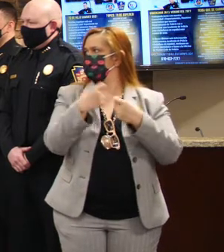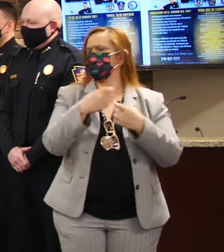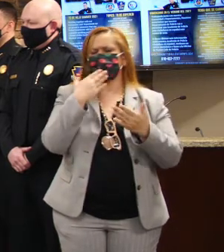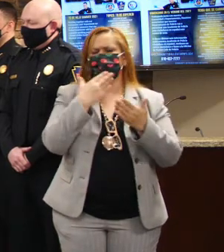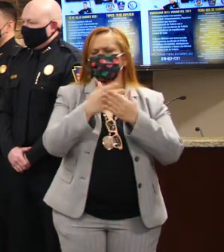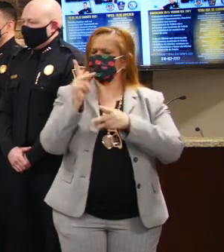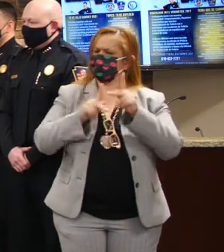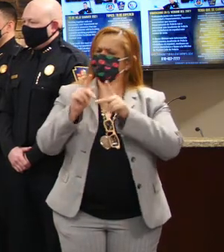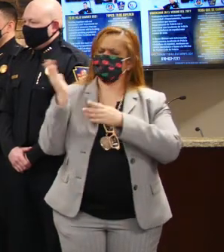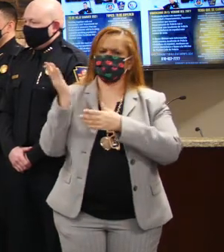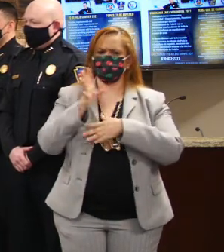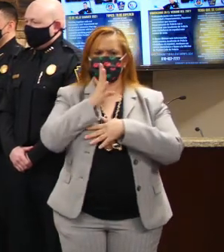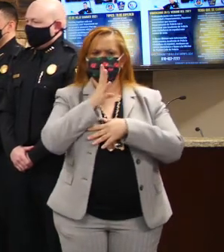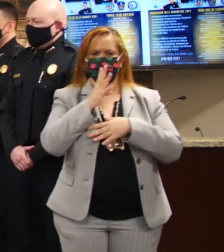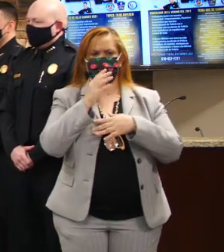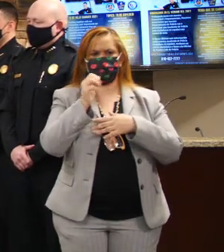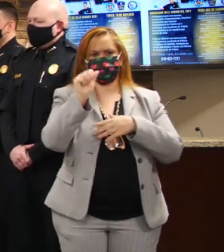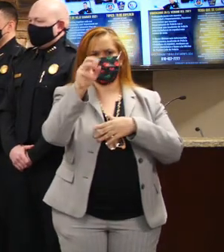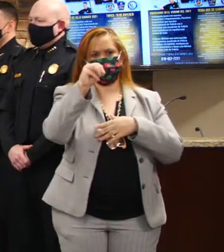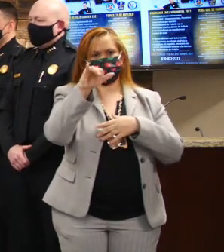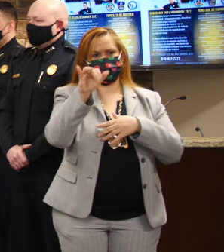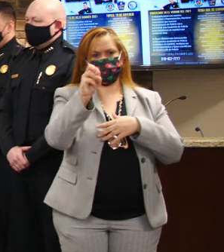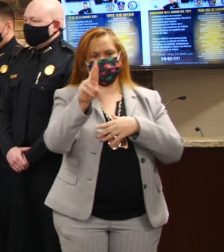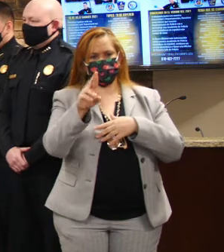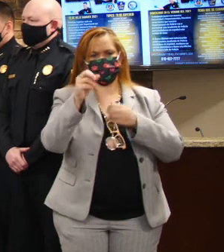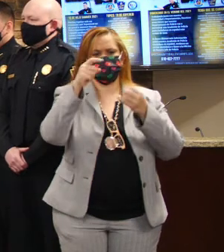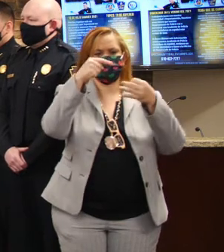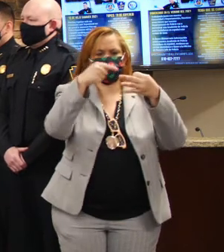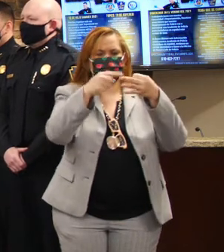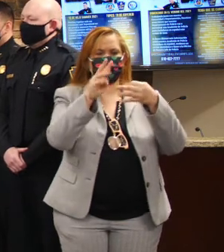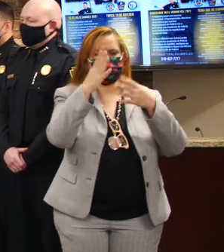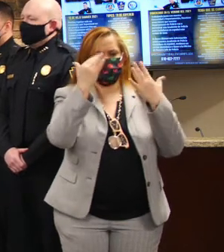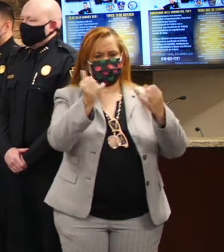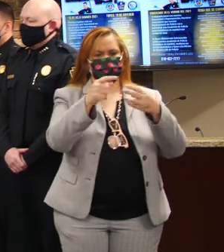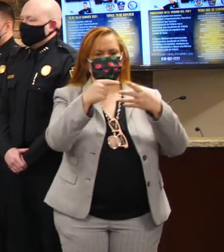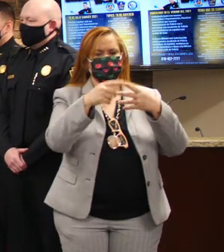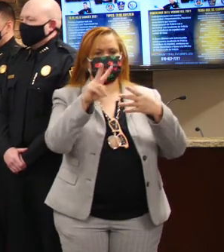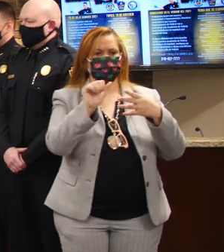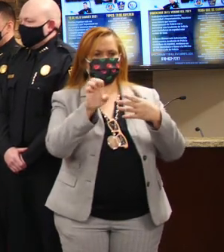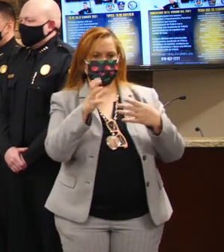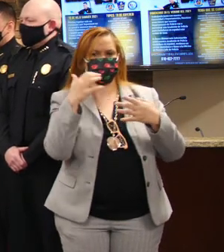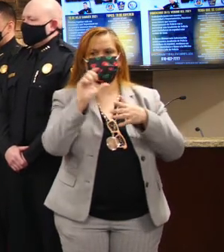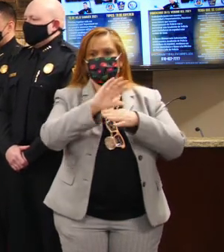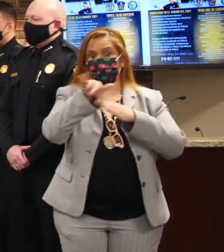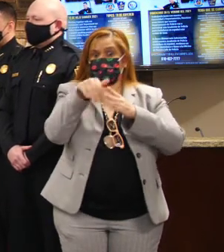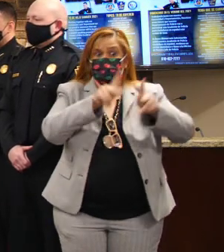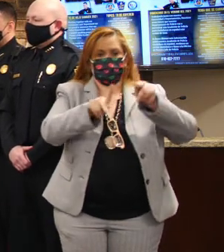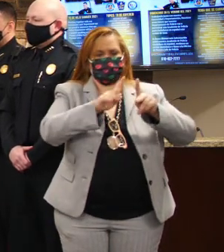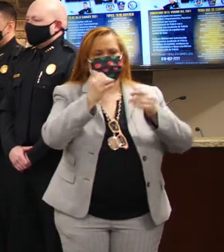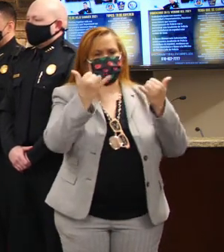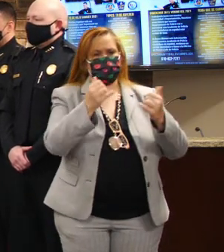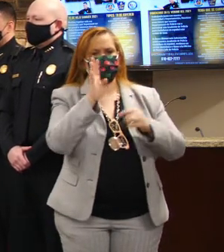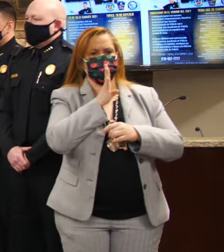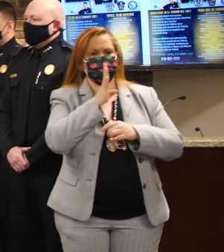Ms. Mota, my colleague on council, and for bringing this program forward. And I will be certain to attend